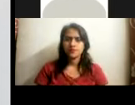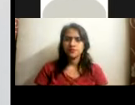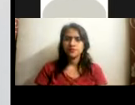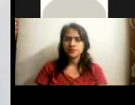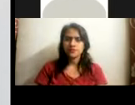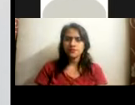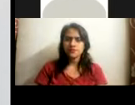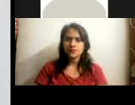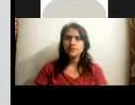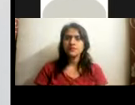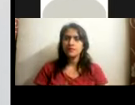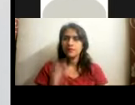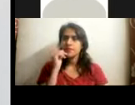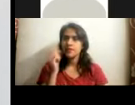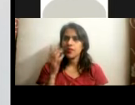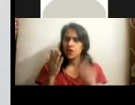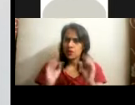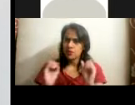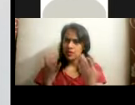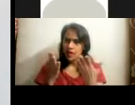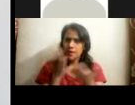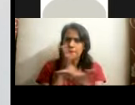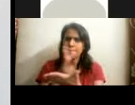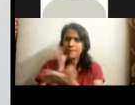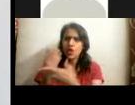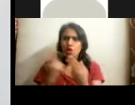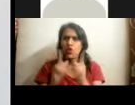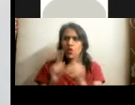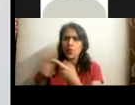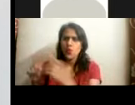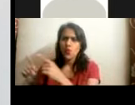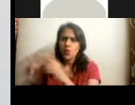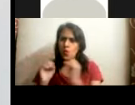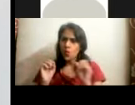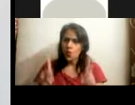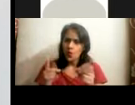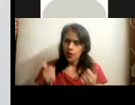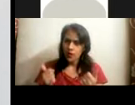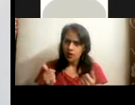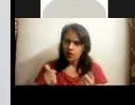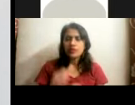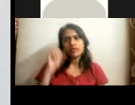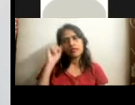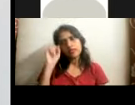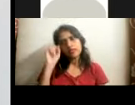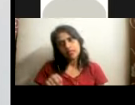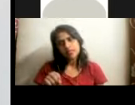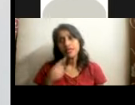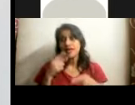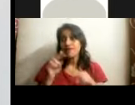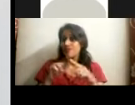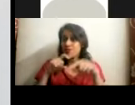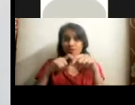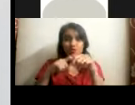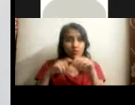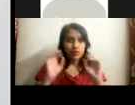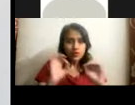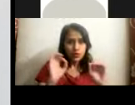Can I open the rooms, Bhavya? If nobody has any questions, you can please. I hope they'll